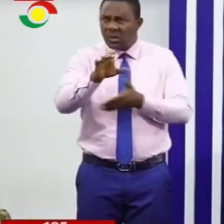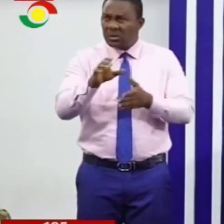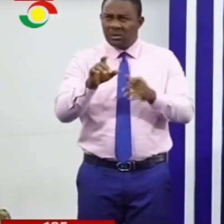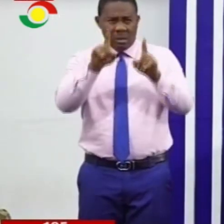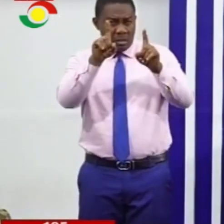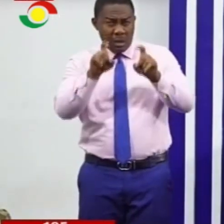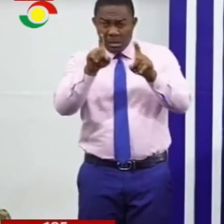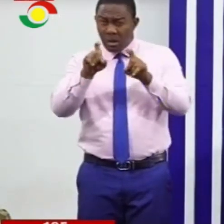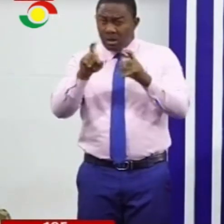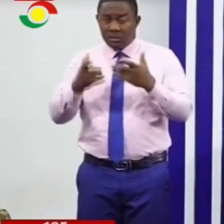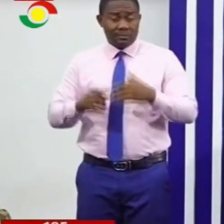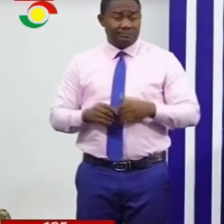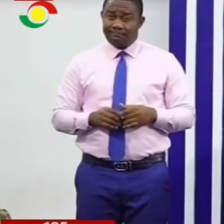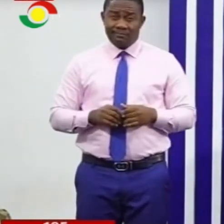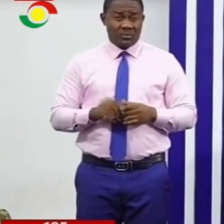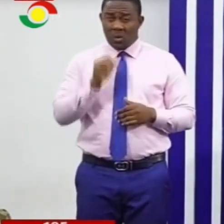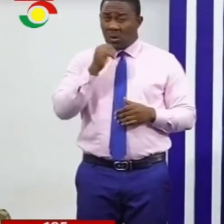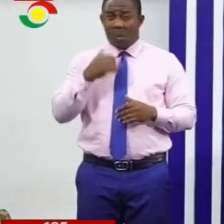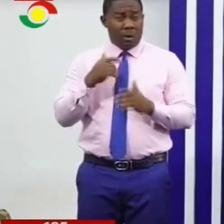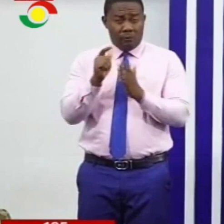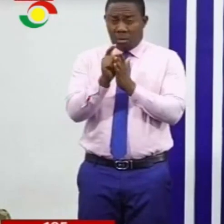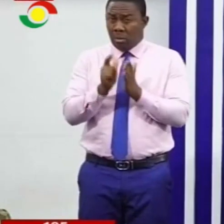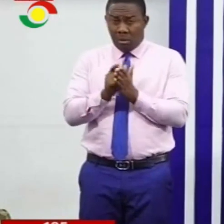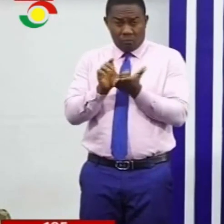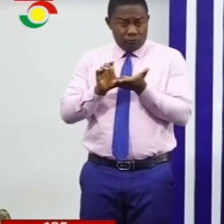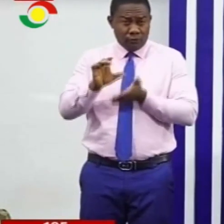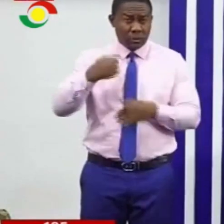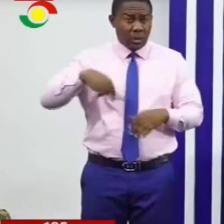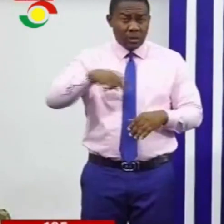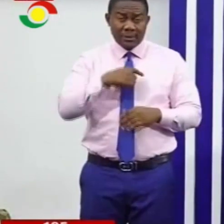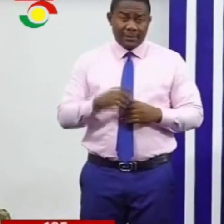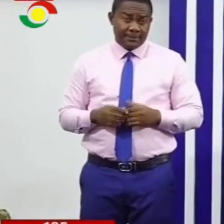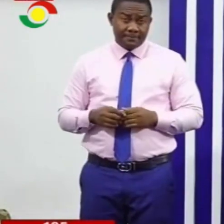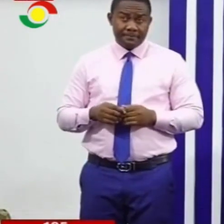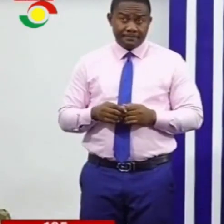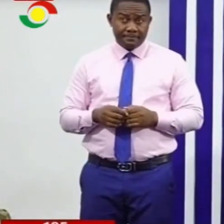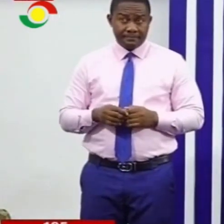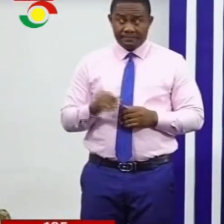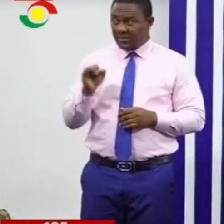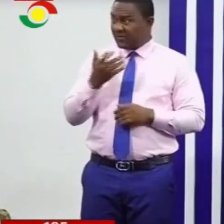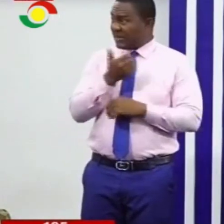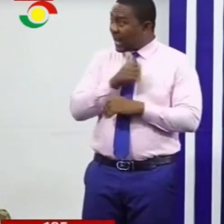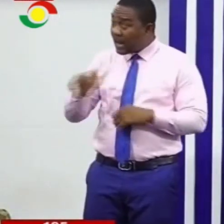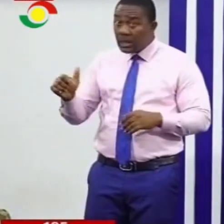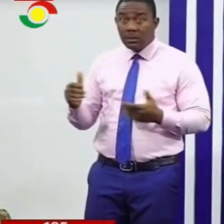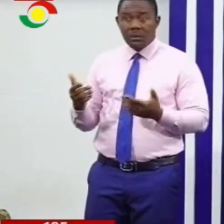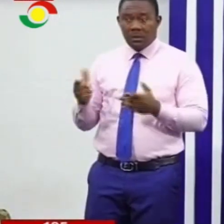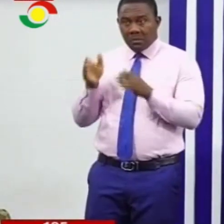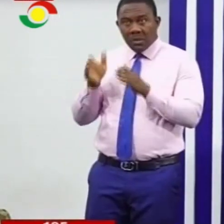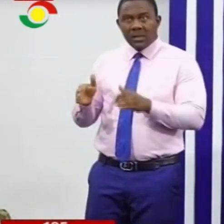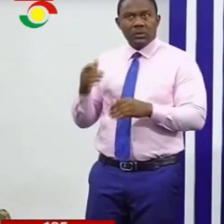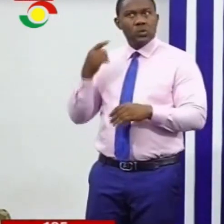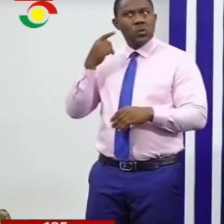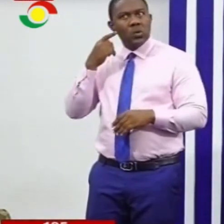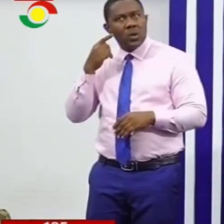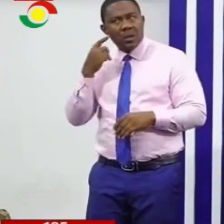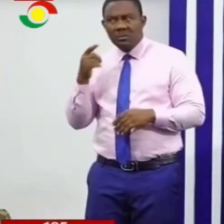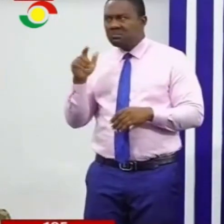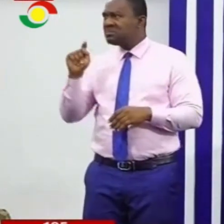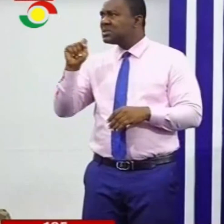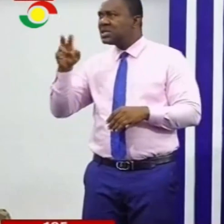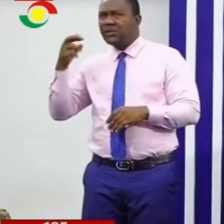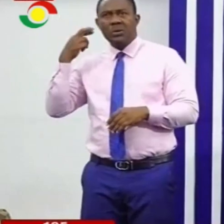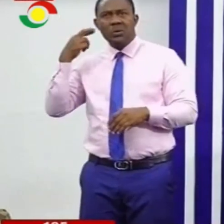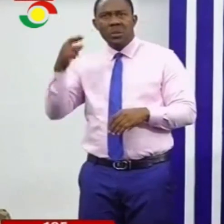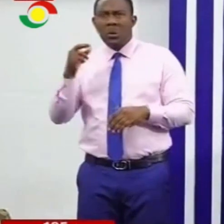amongst those managing COVID-19 team had gone on air anywhere or even on social media and